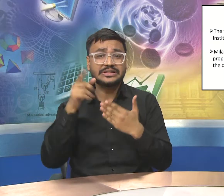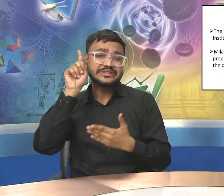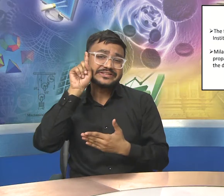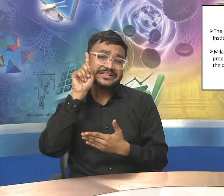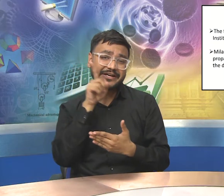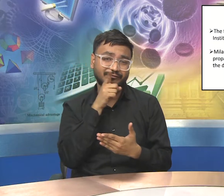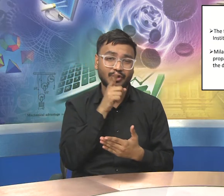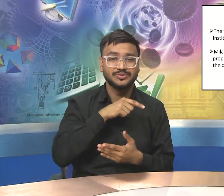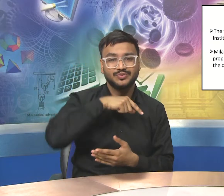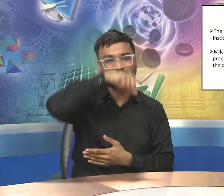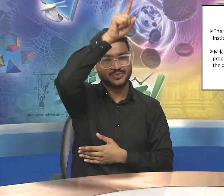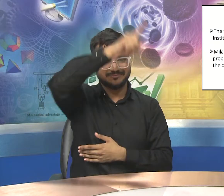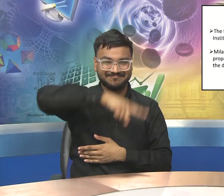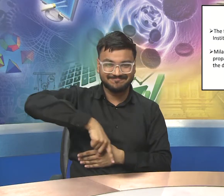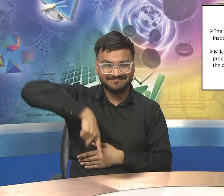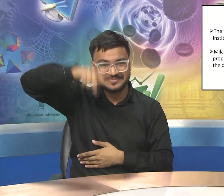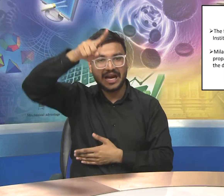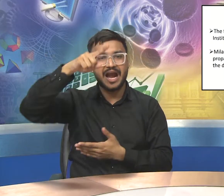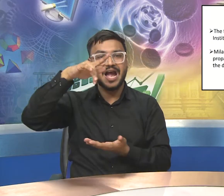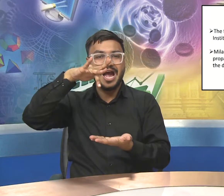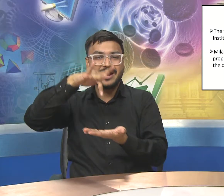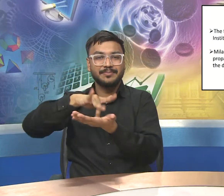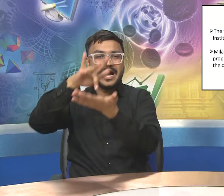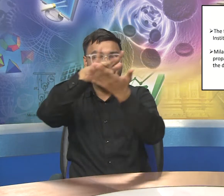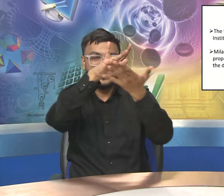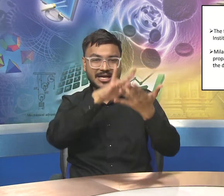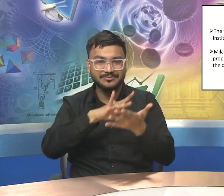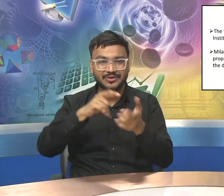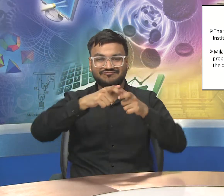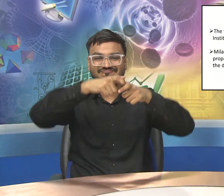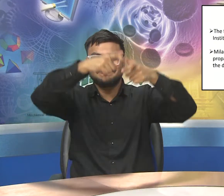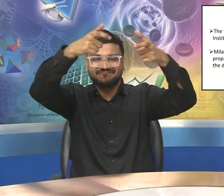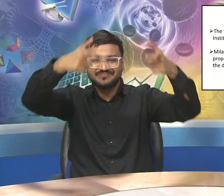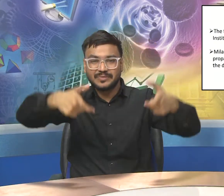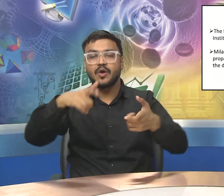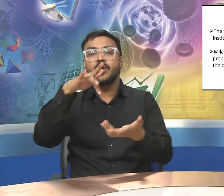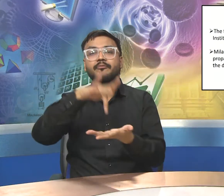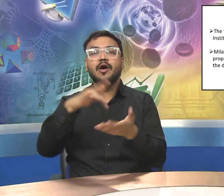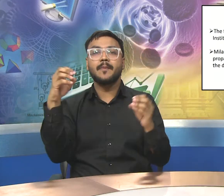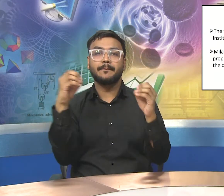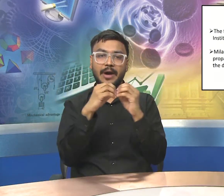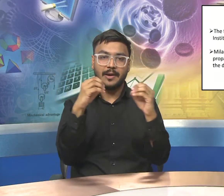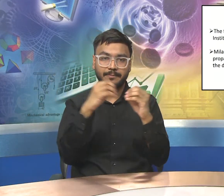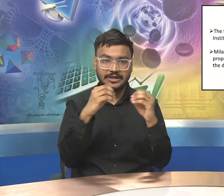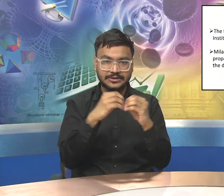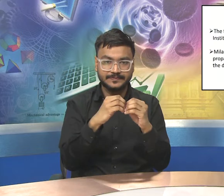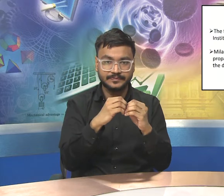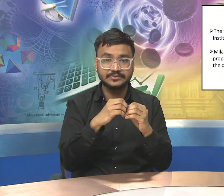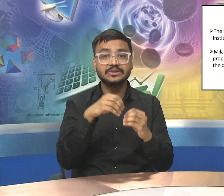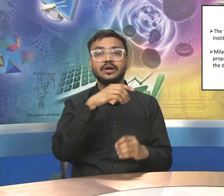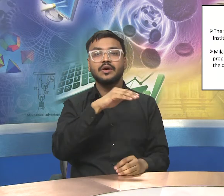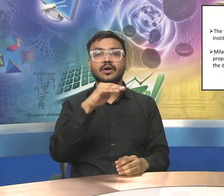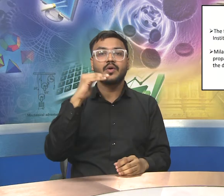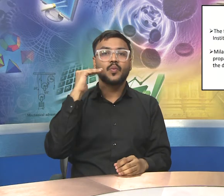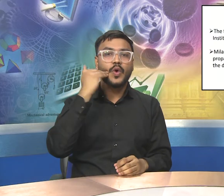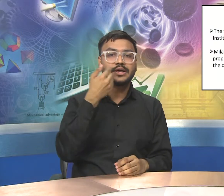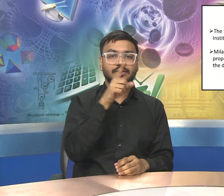First, the first school for the deaf in India, which is in Bombay Institution for Deaf